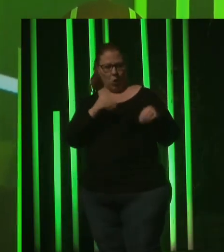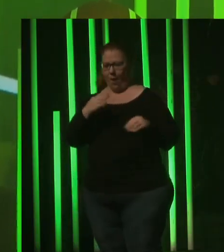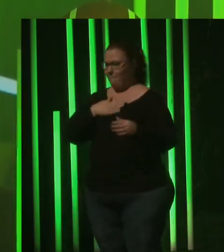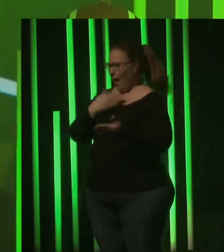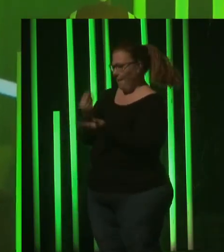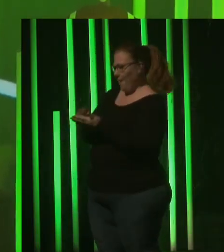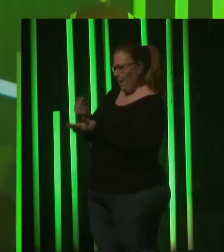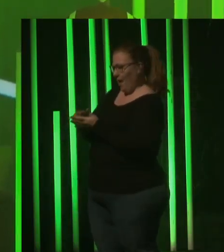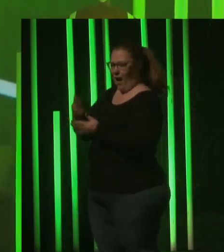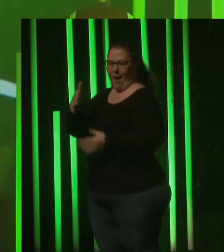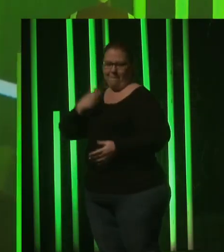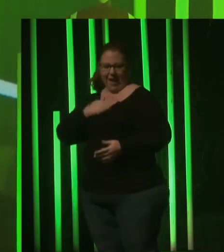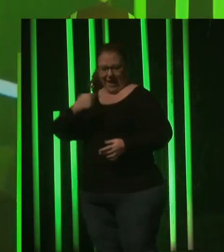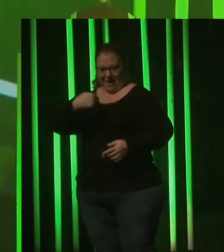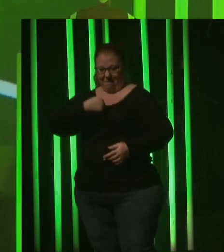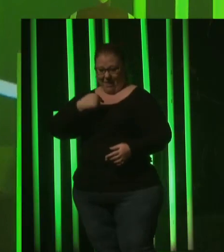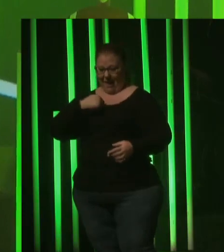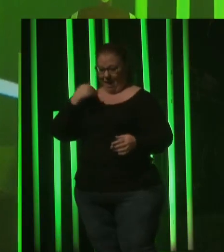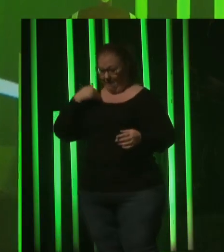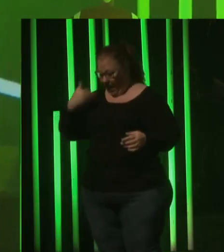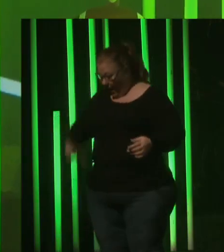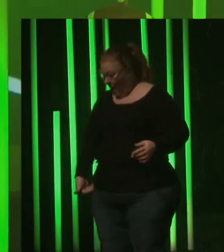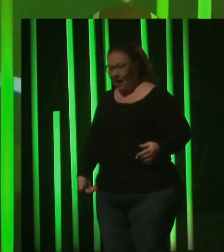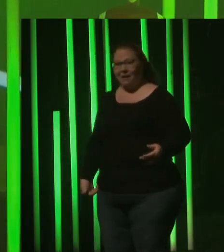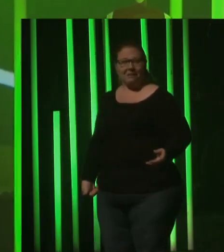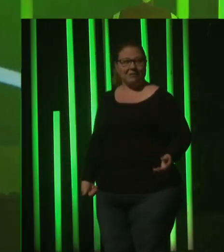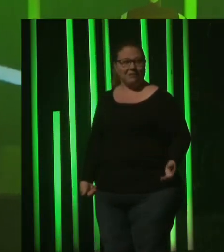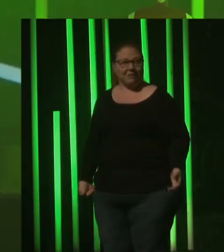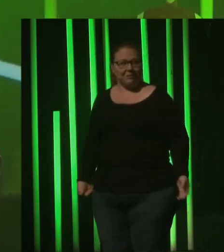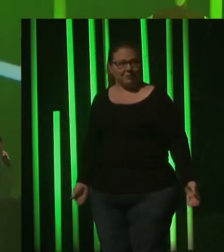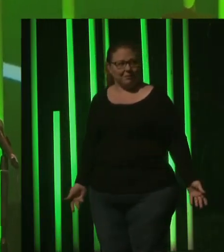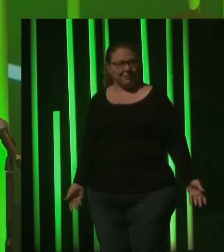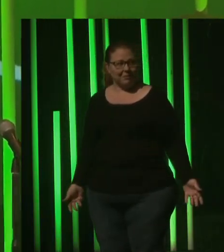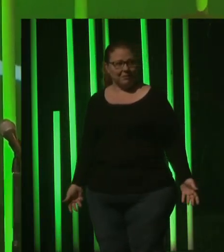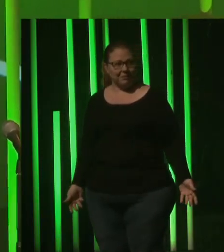money, my, me, my, I.